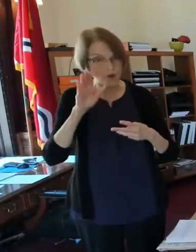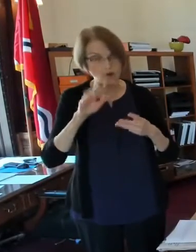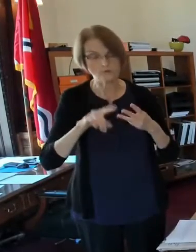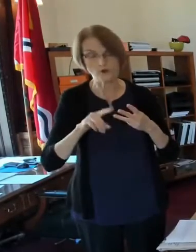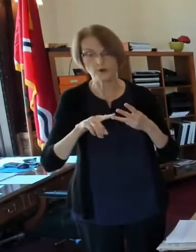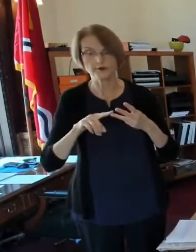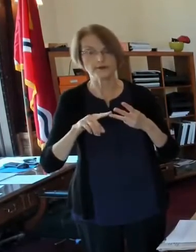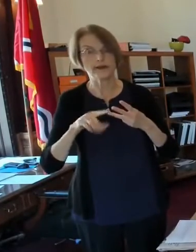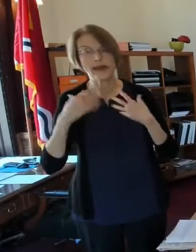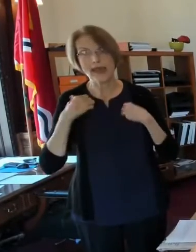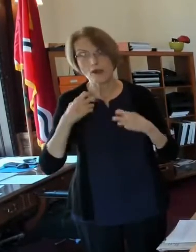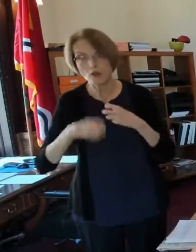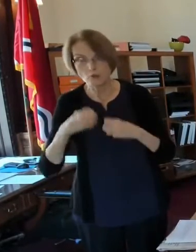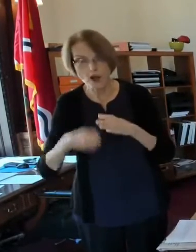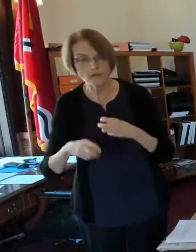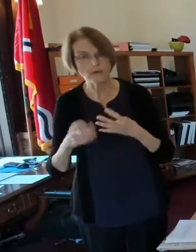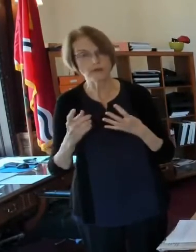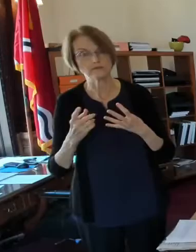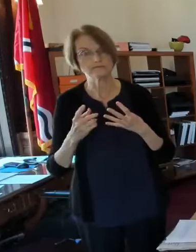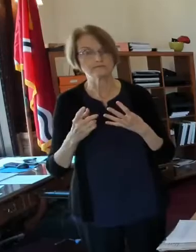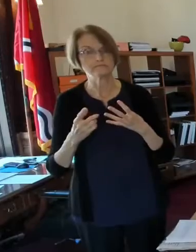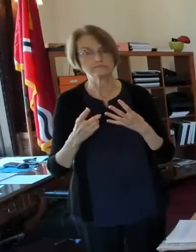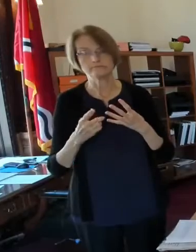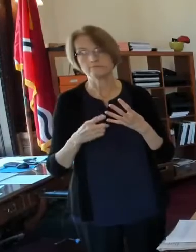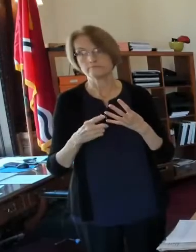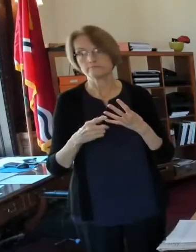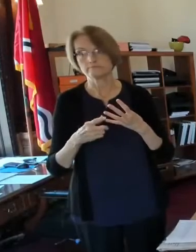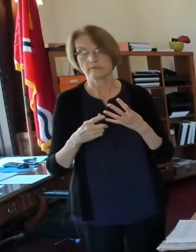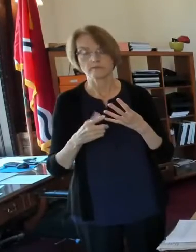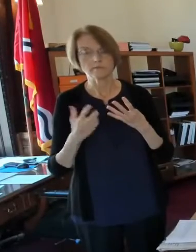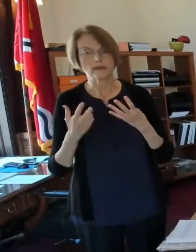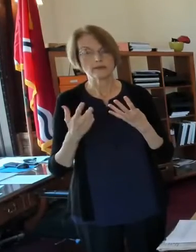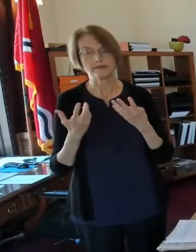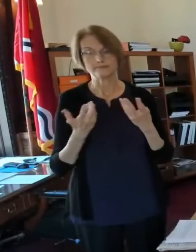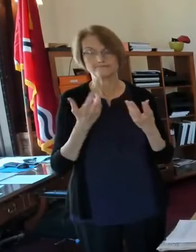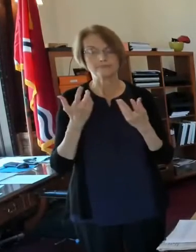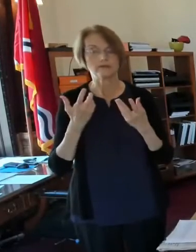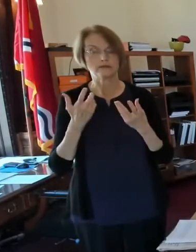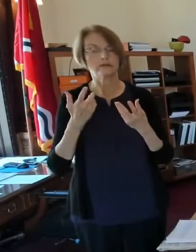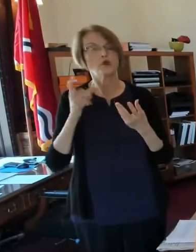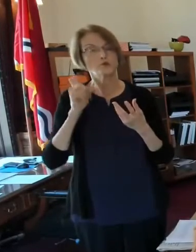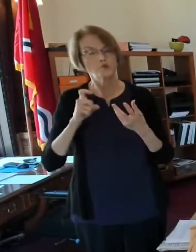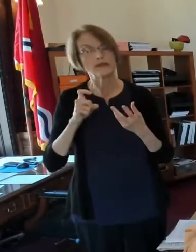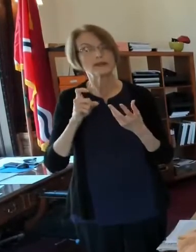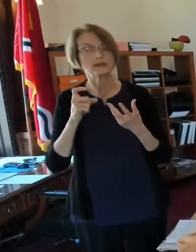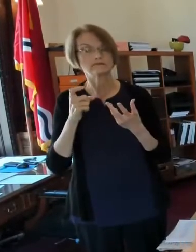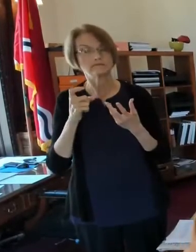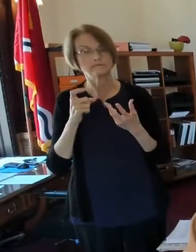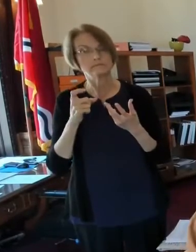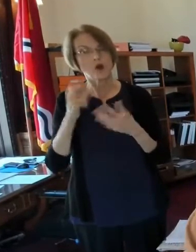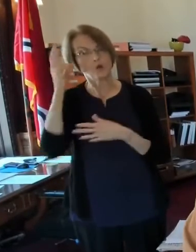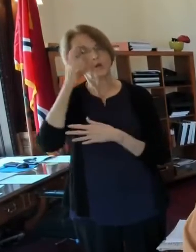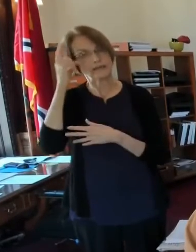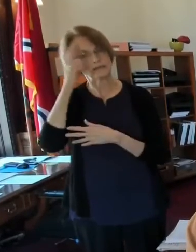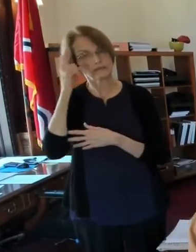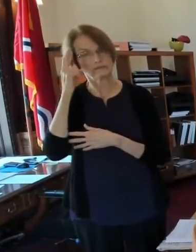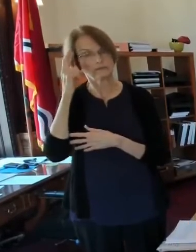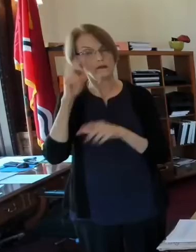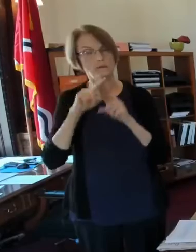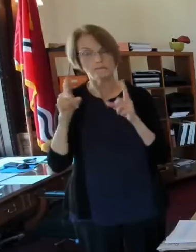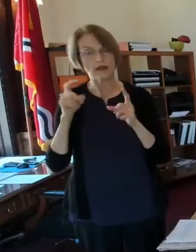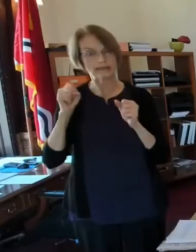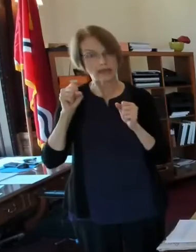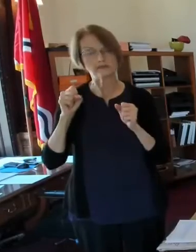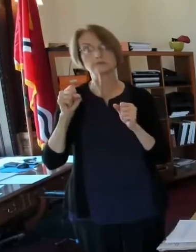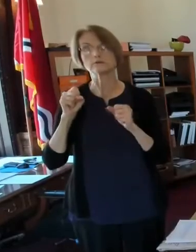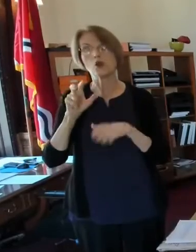may have an underlying health condition, you might be working the polls. You do need a reason, but yes, you